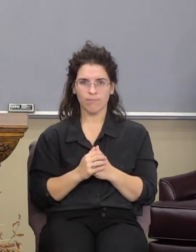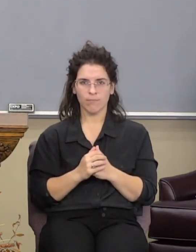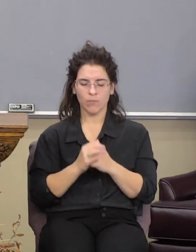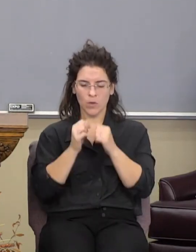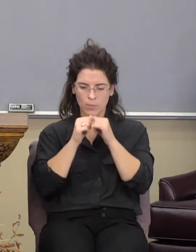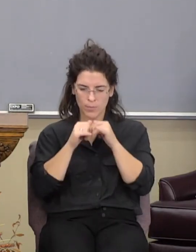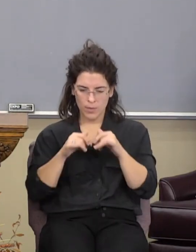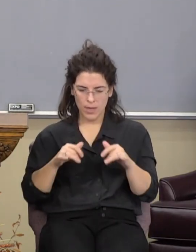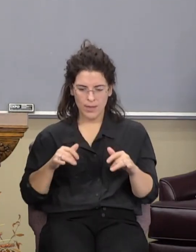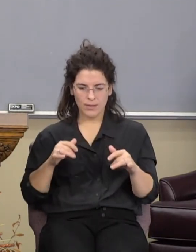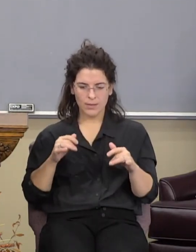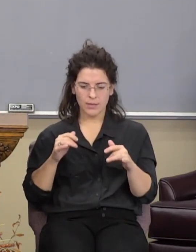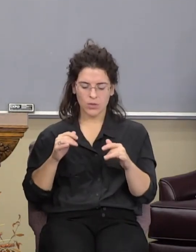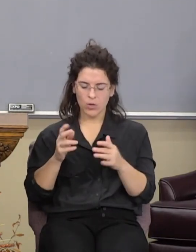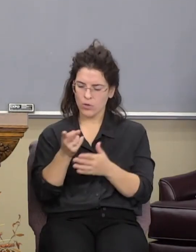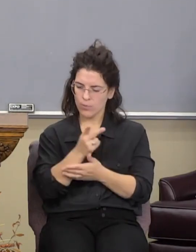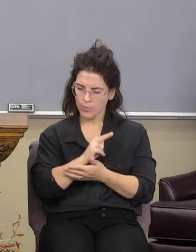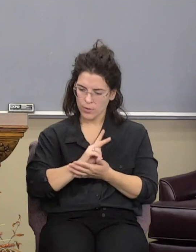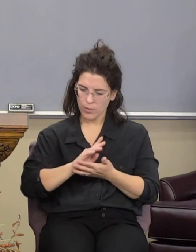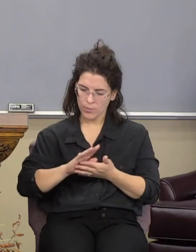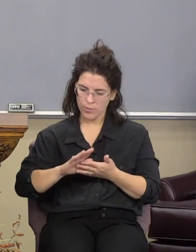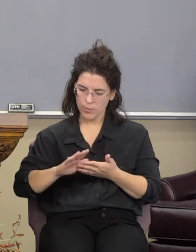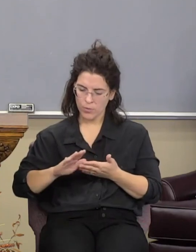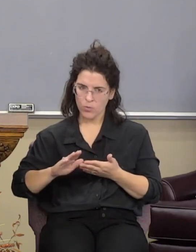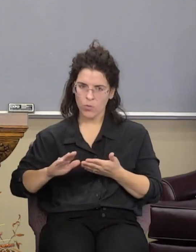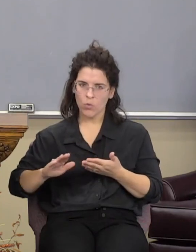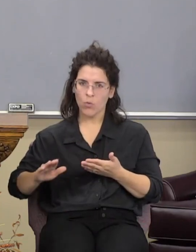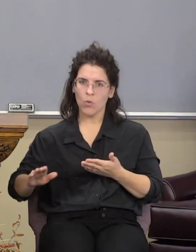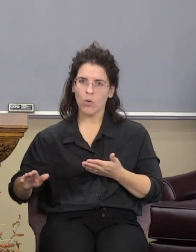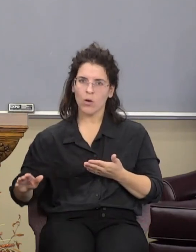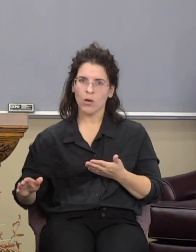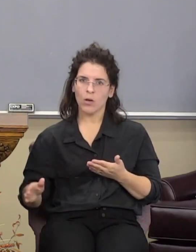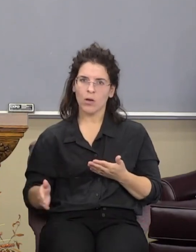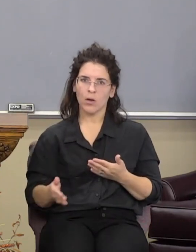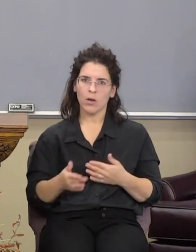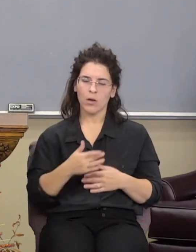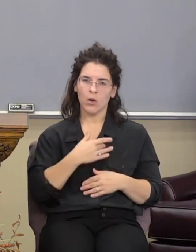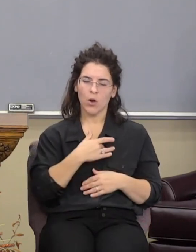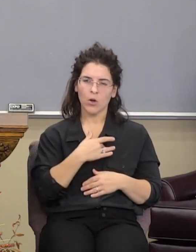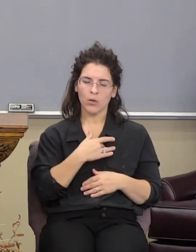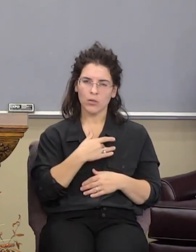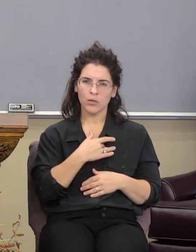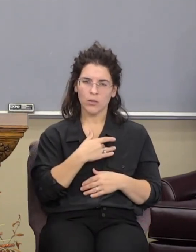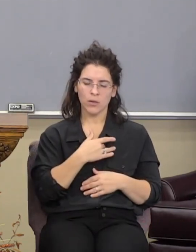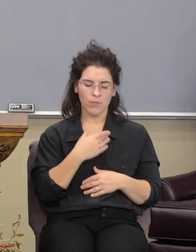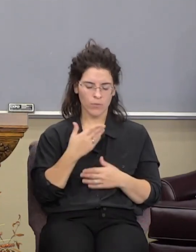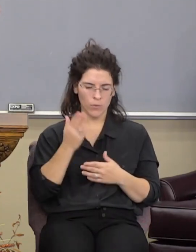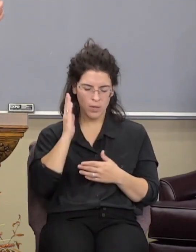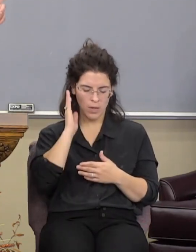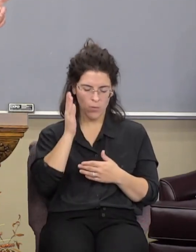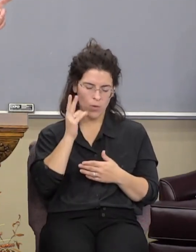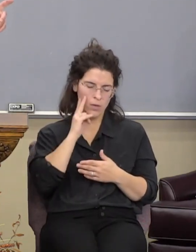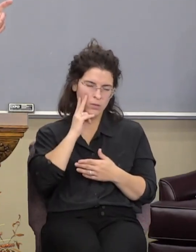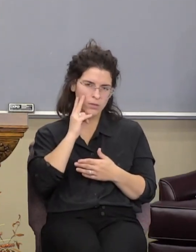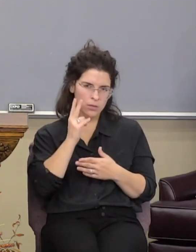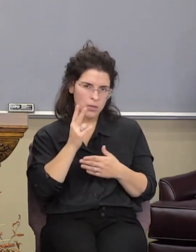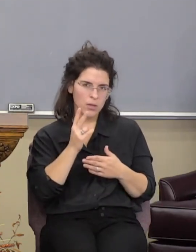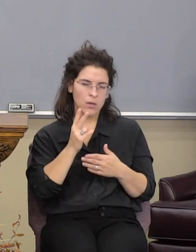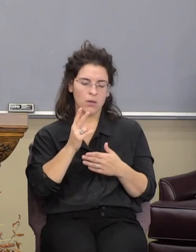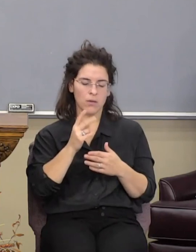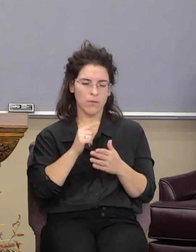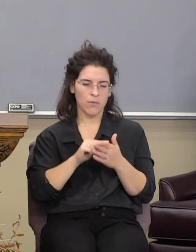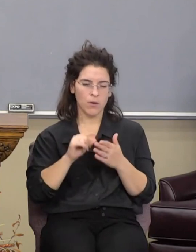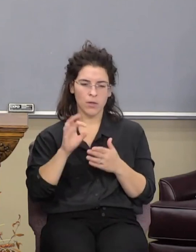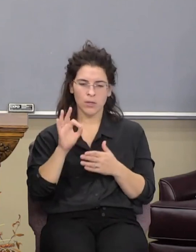Blessed are the blessed are the pure in heart, for they shall see God. Verse